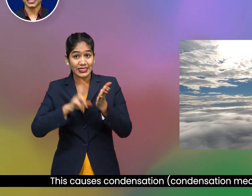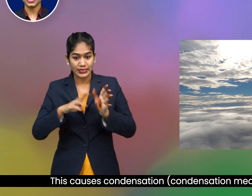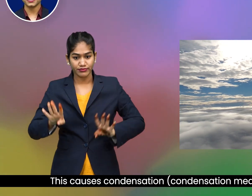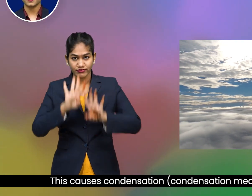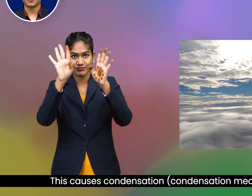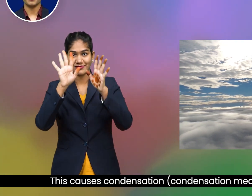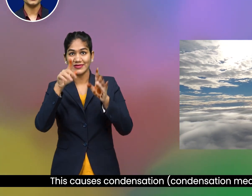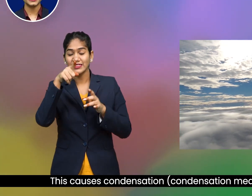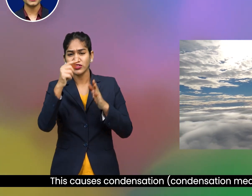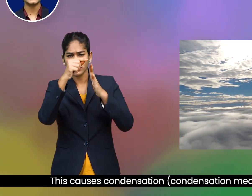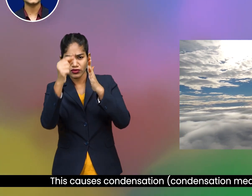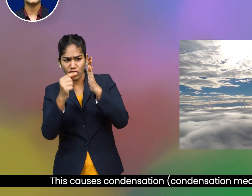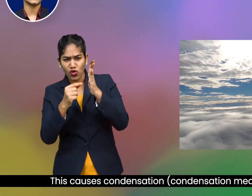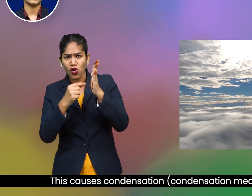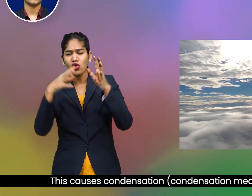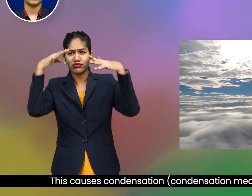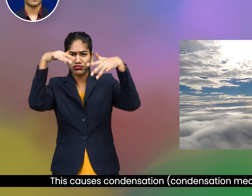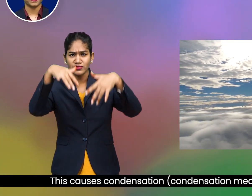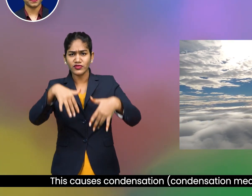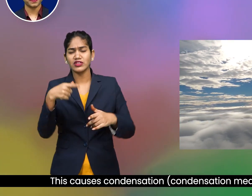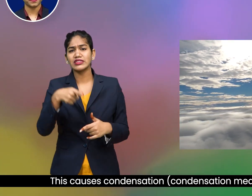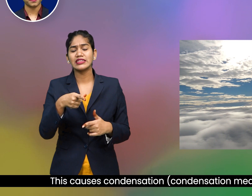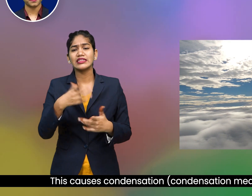Condensation means becoming denser